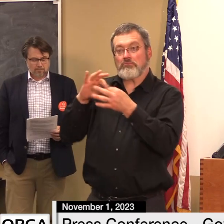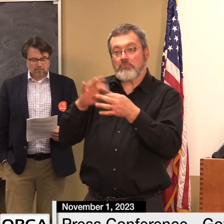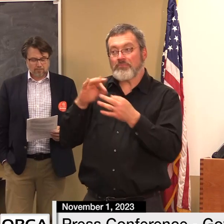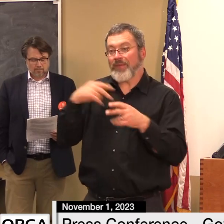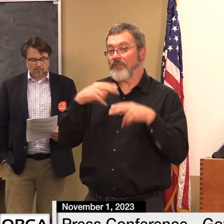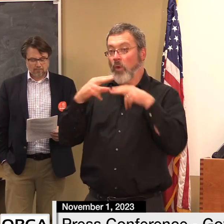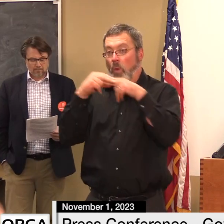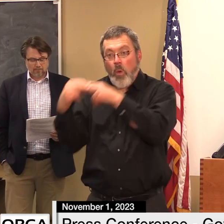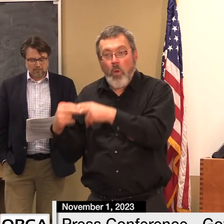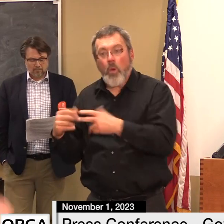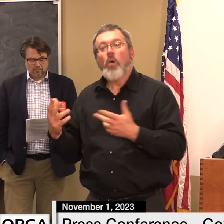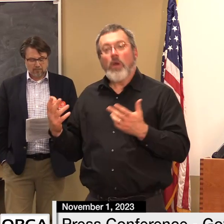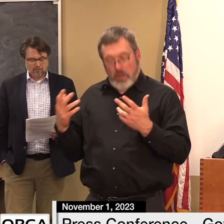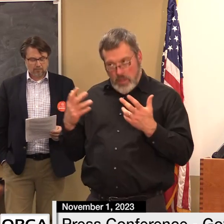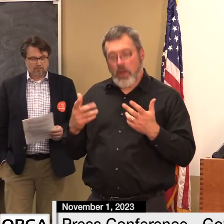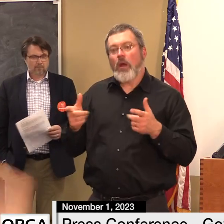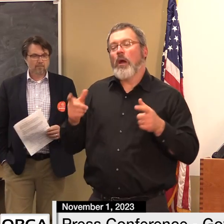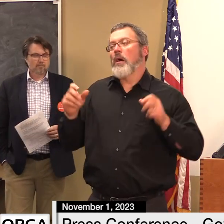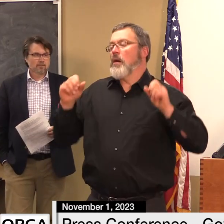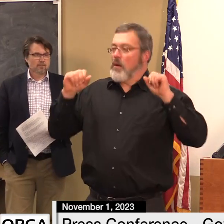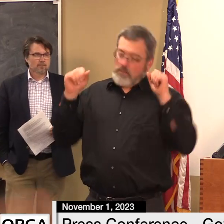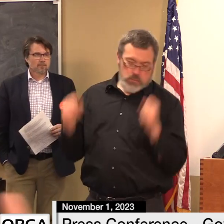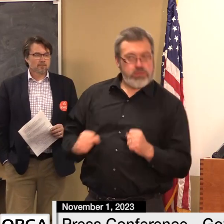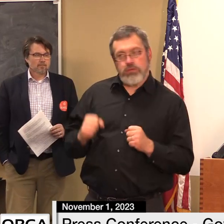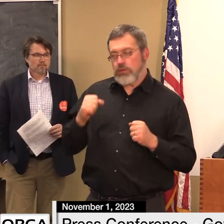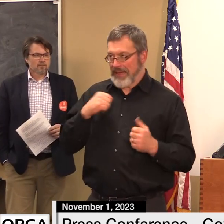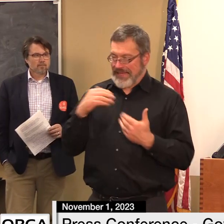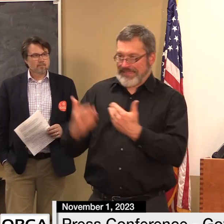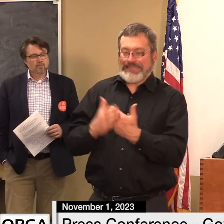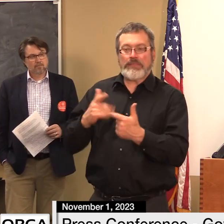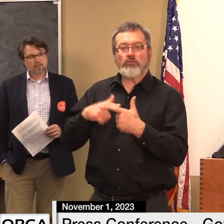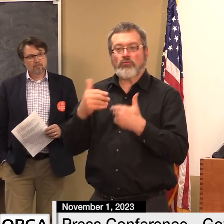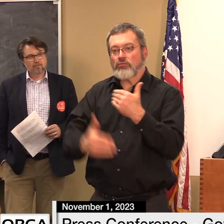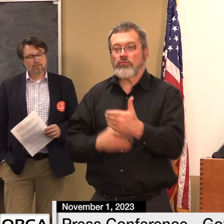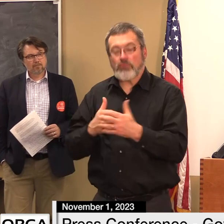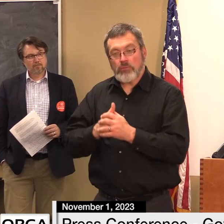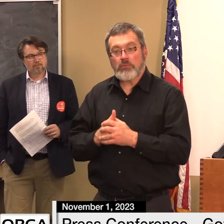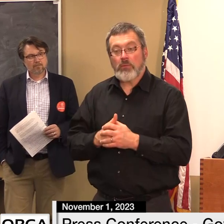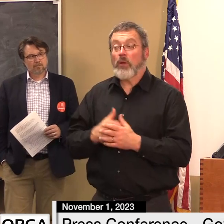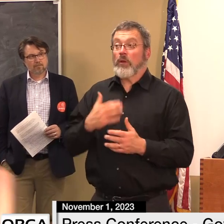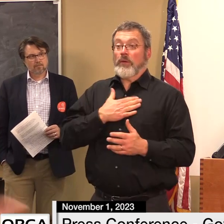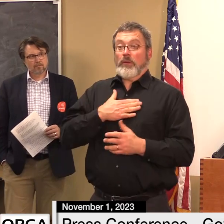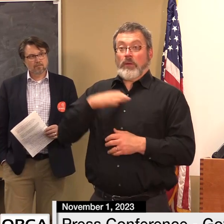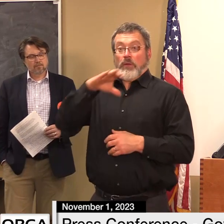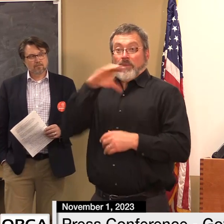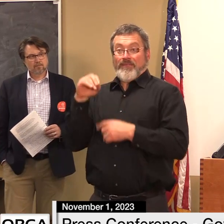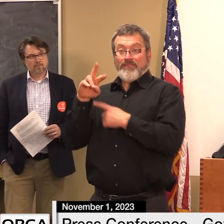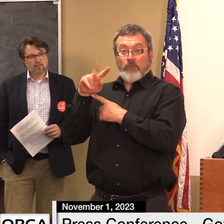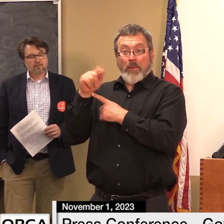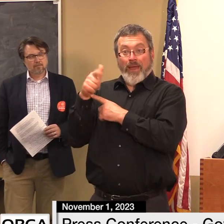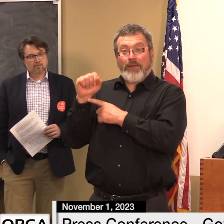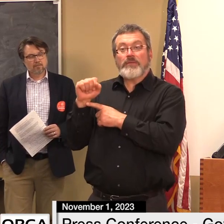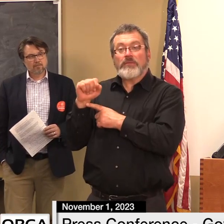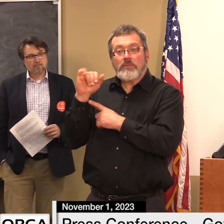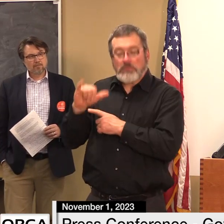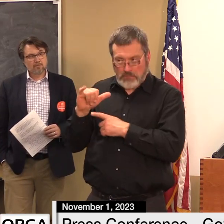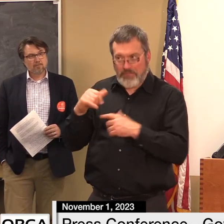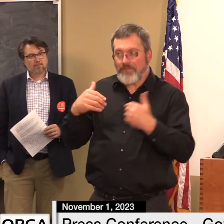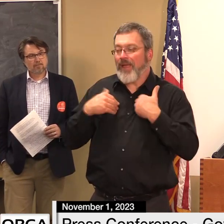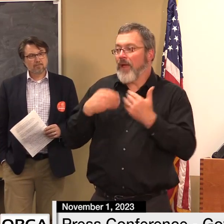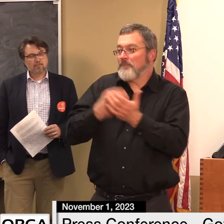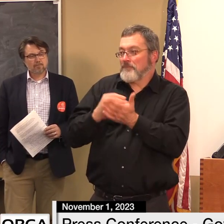been easier or more affordable. VGS offers our customers rebates